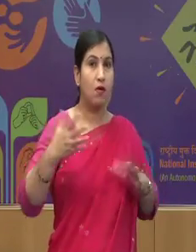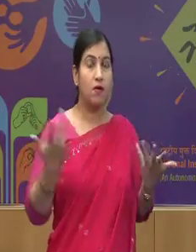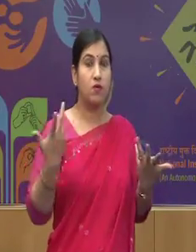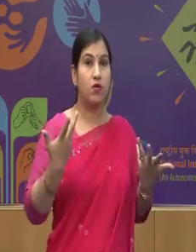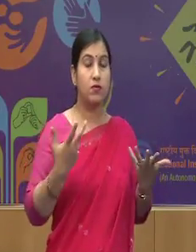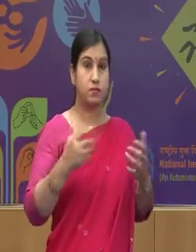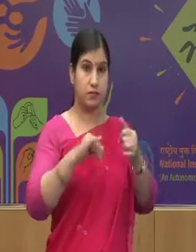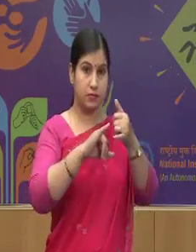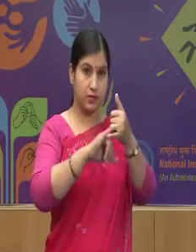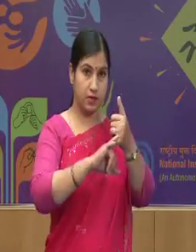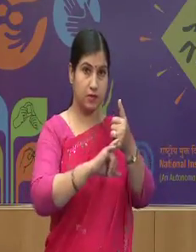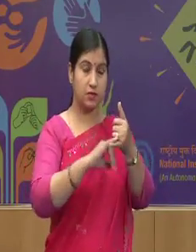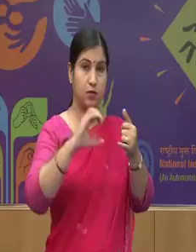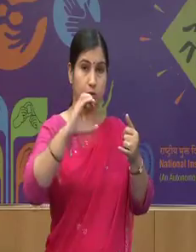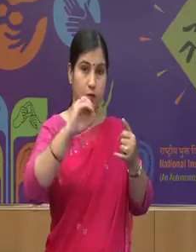of Soviet Russia.